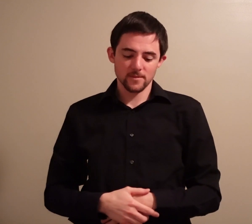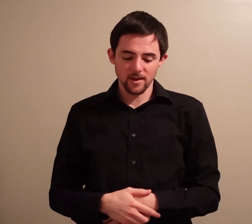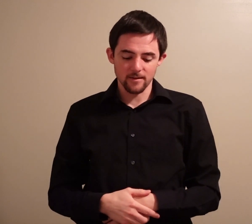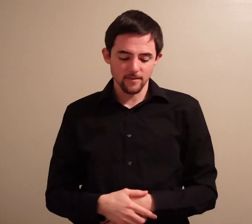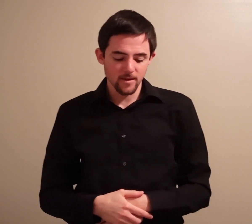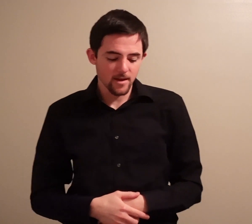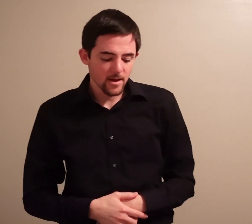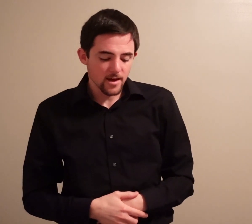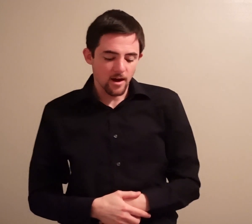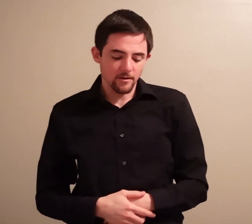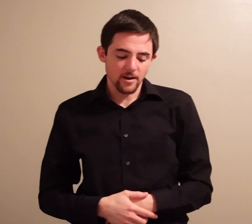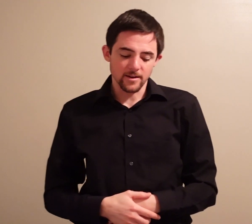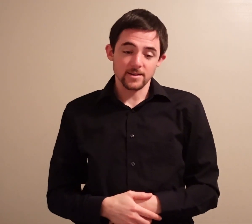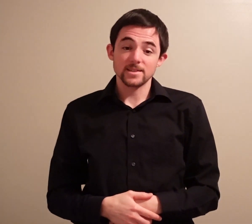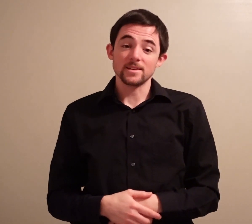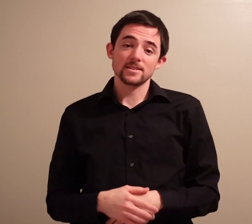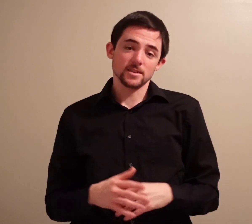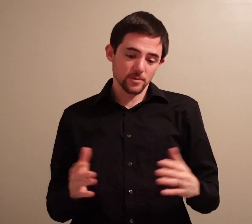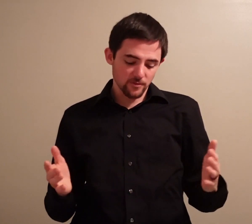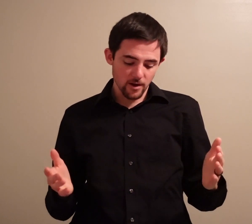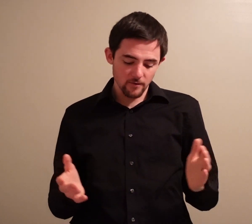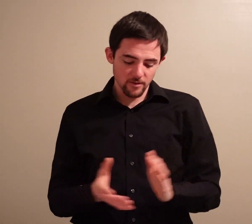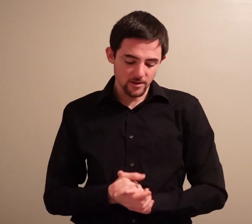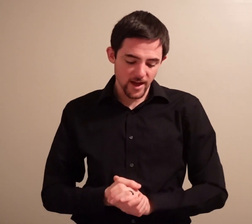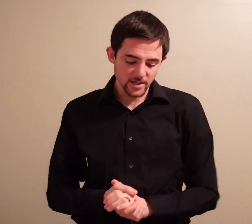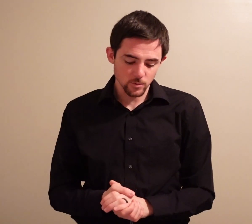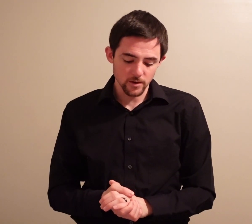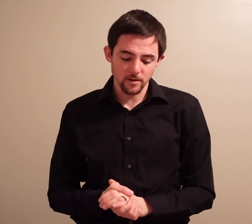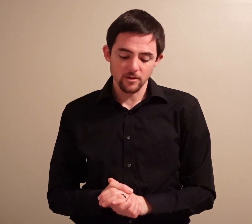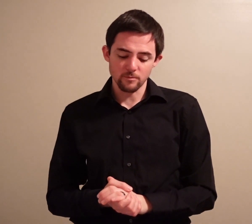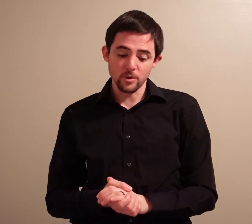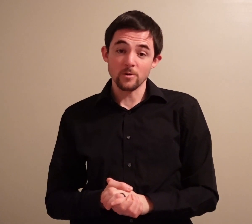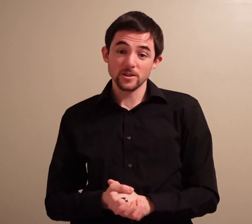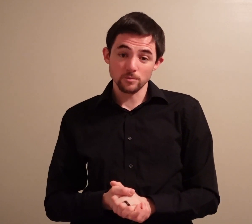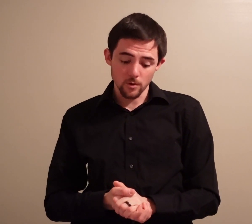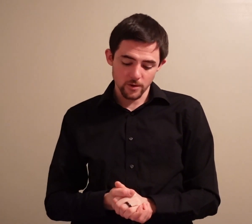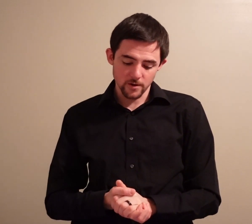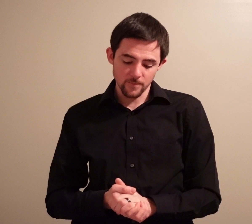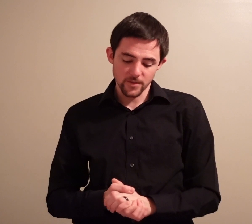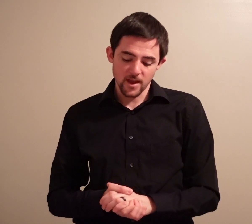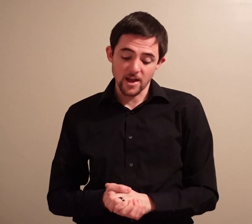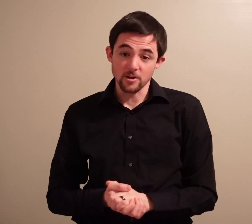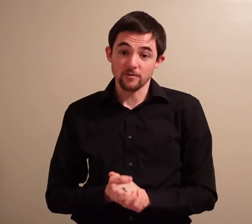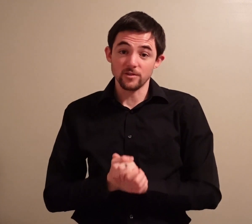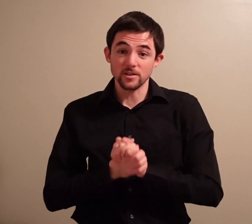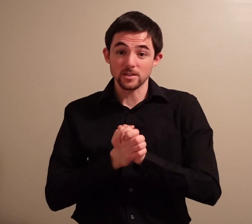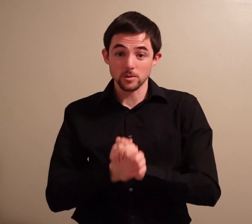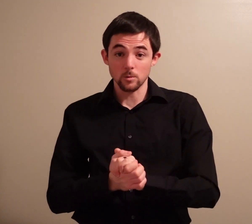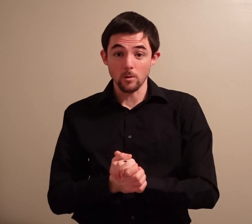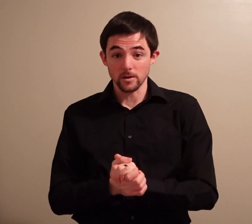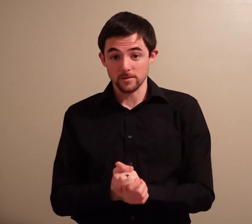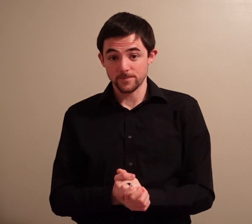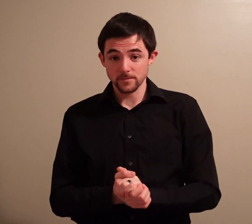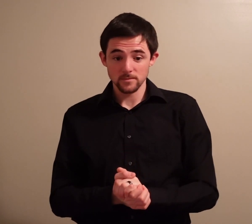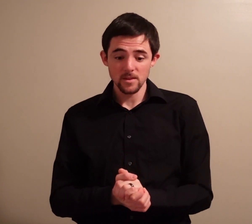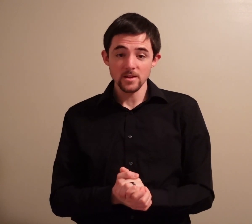Okay. All right, sentence number 5, the last one. The bone is broken and your foot is swollen.